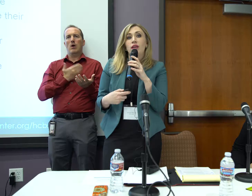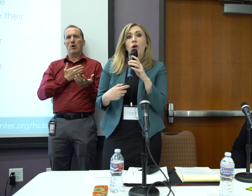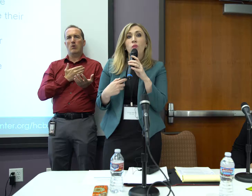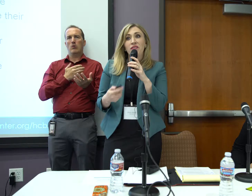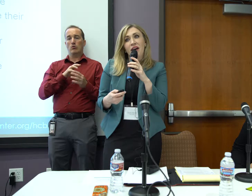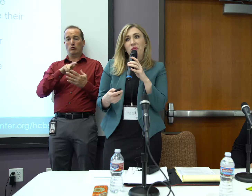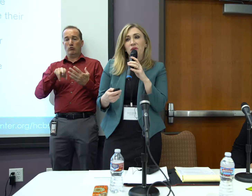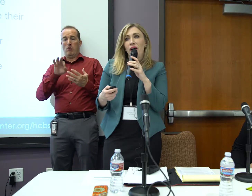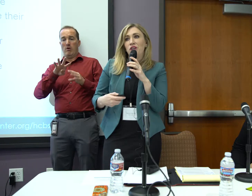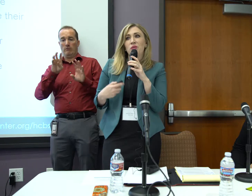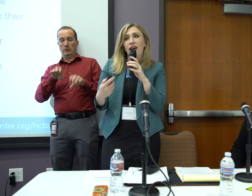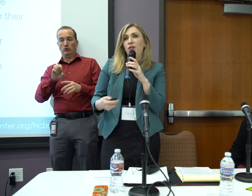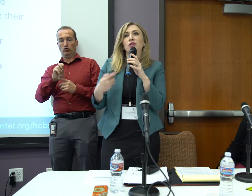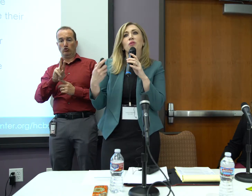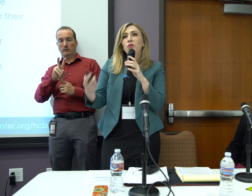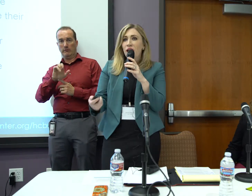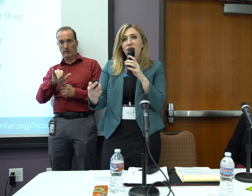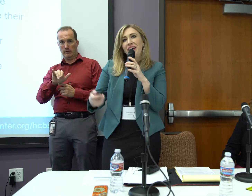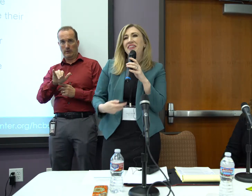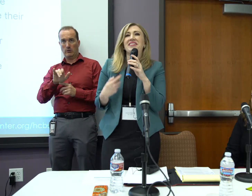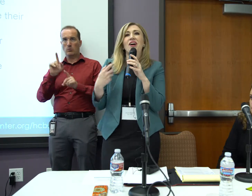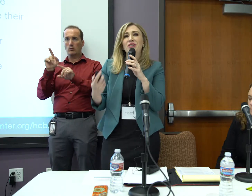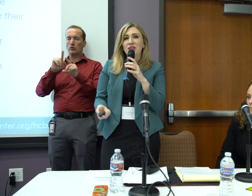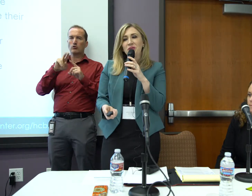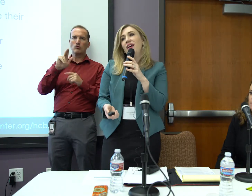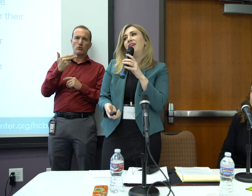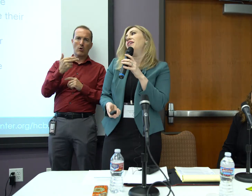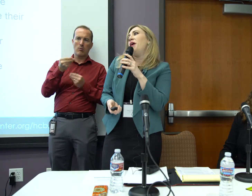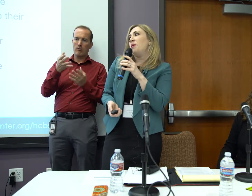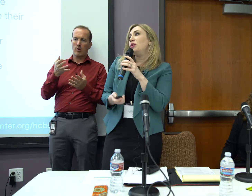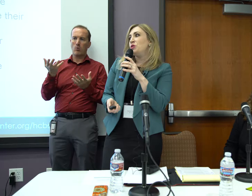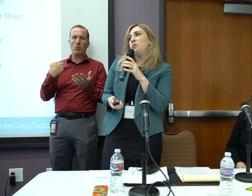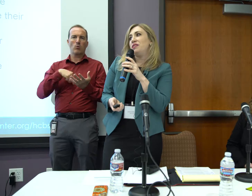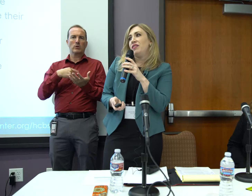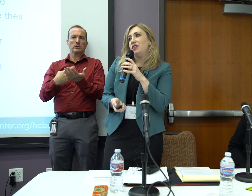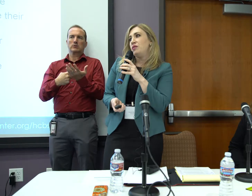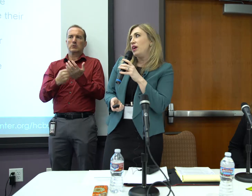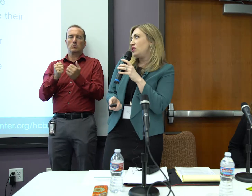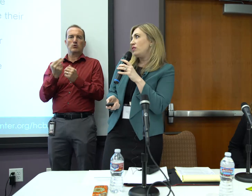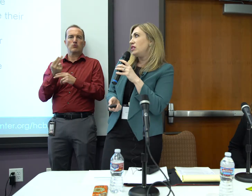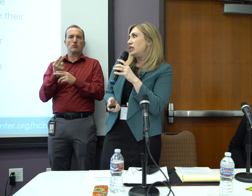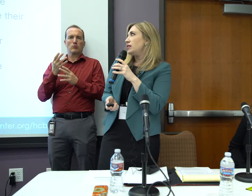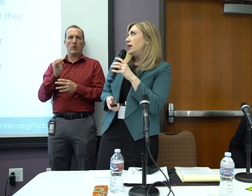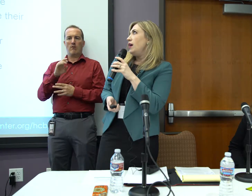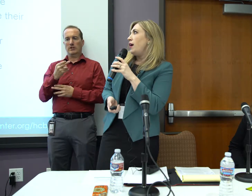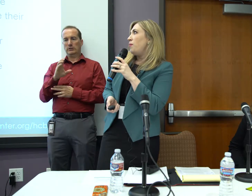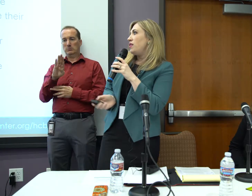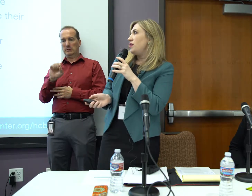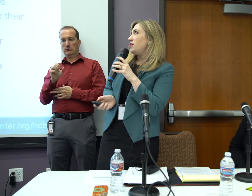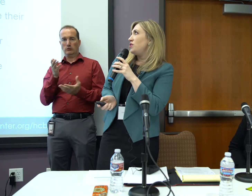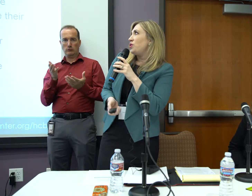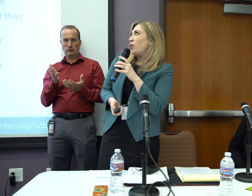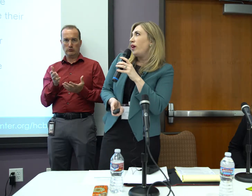results and what we found when we actually went out to Utah providers and talked to Utah consumers of HCBS services.